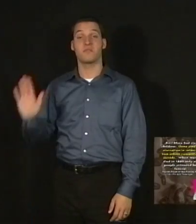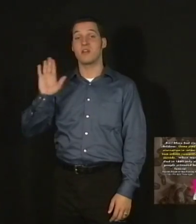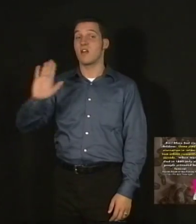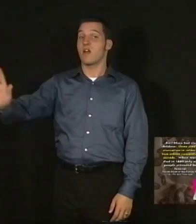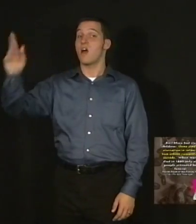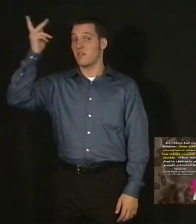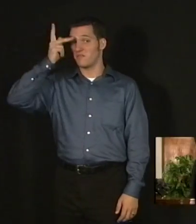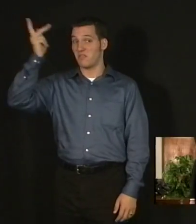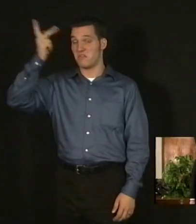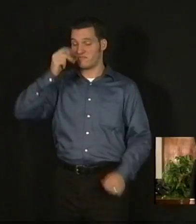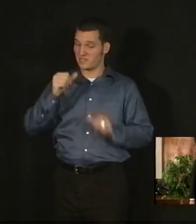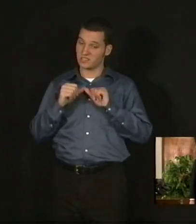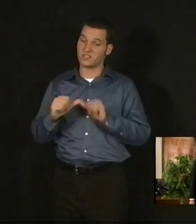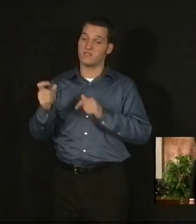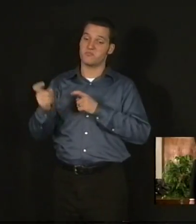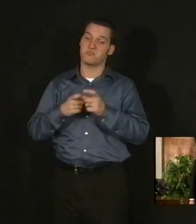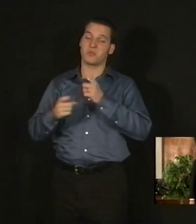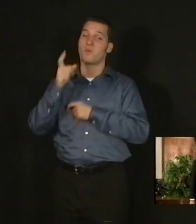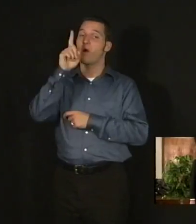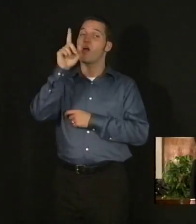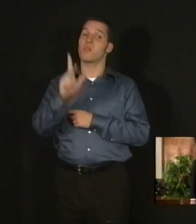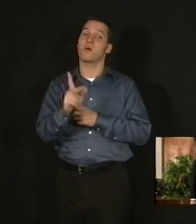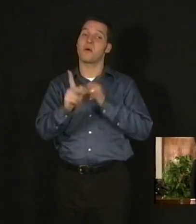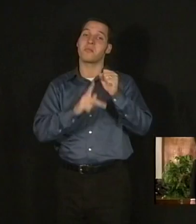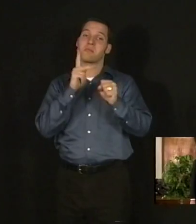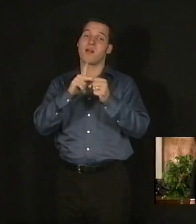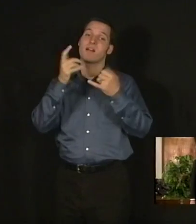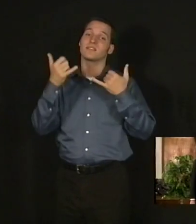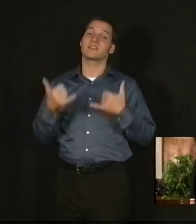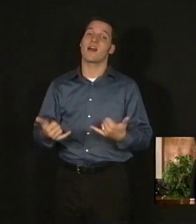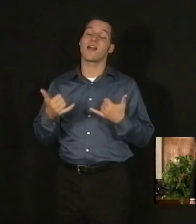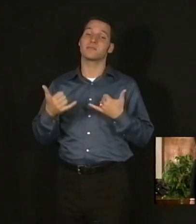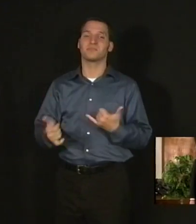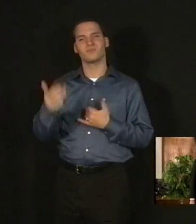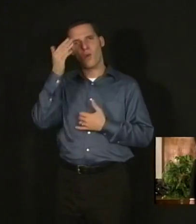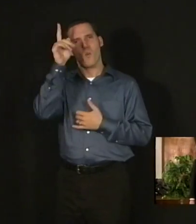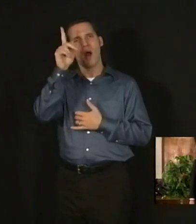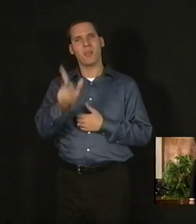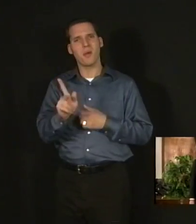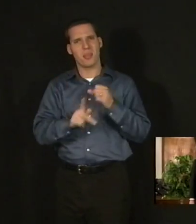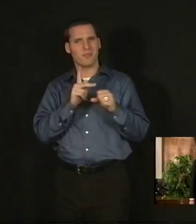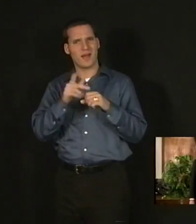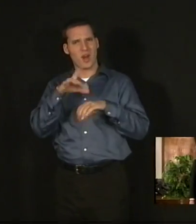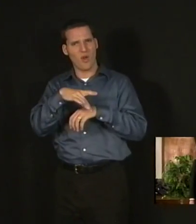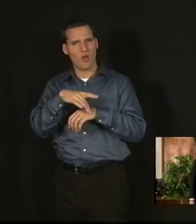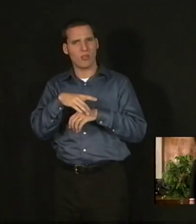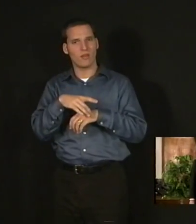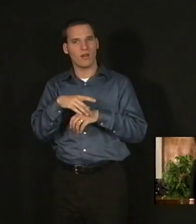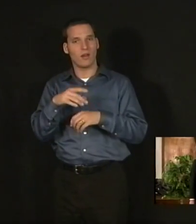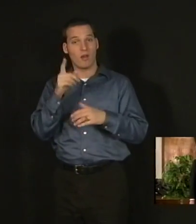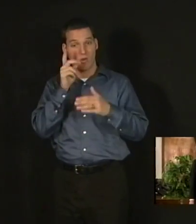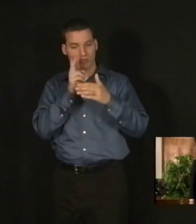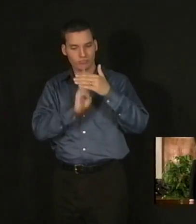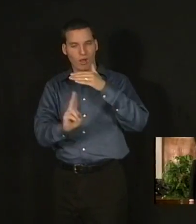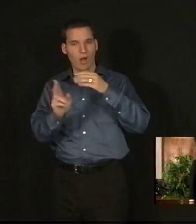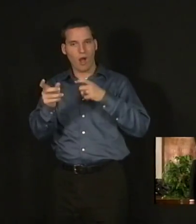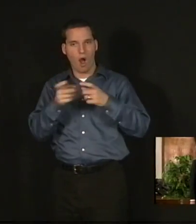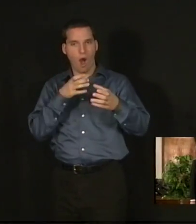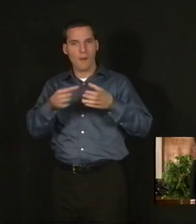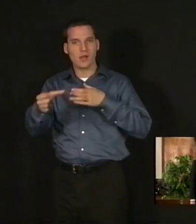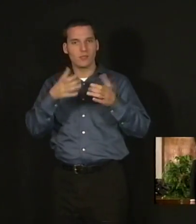But his philosophy is still ruling 1/3 of the planet today. You know, 1/3 of the people on planet Earth are under communism right